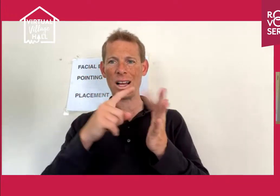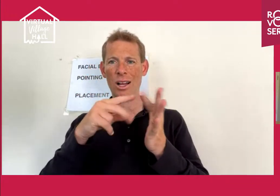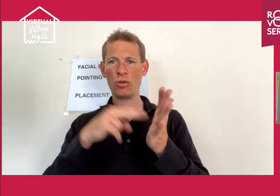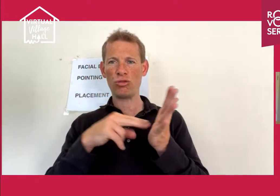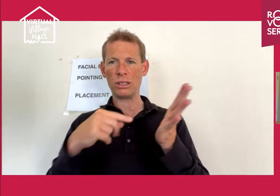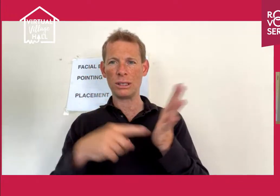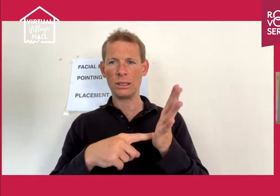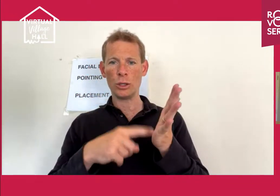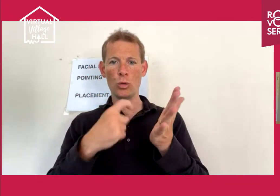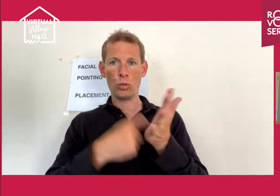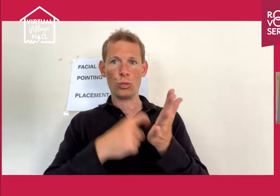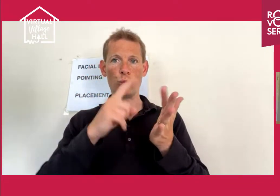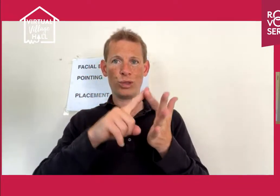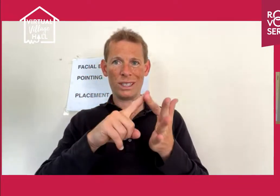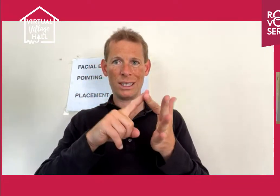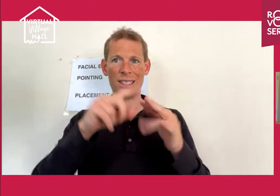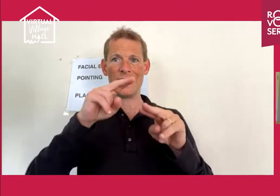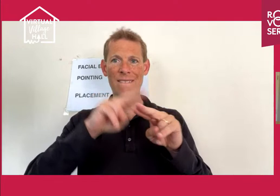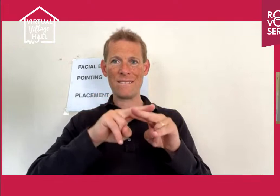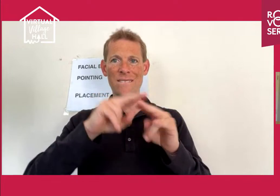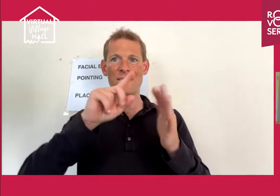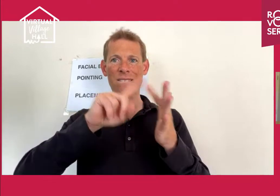So the word referencing